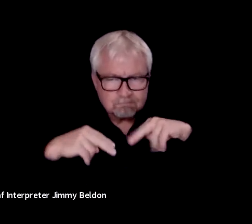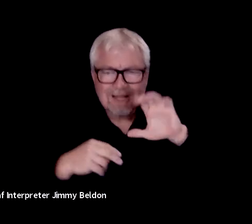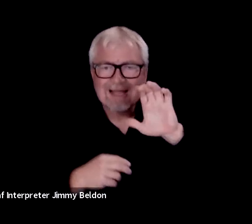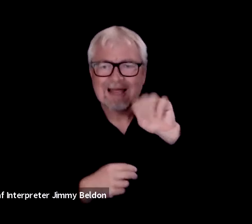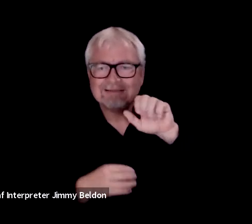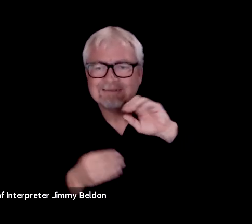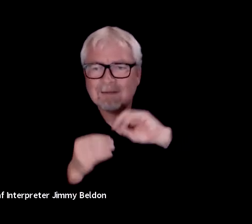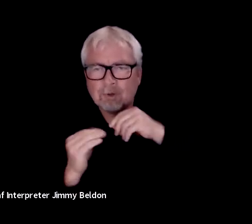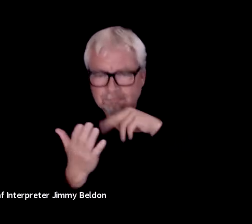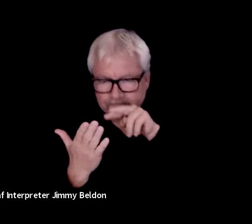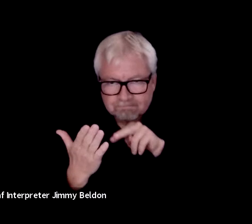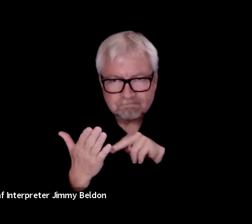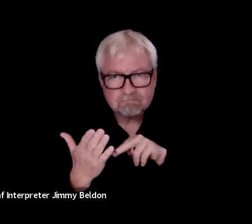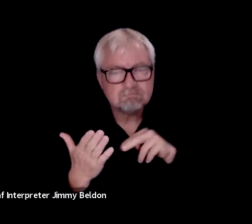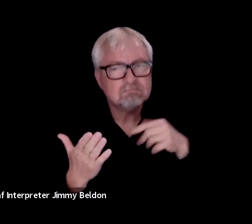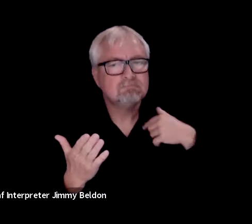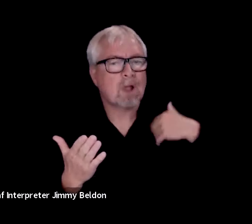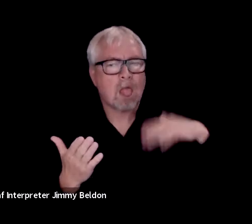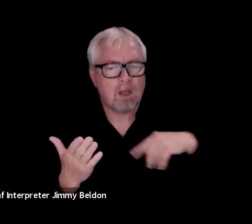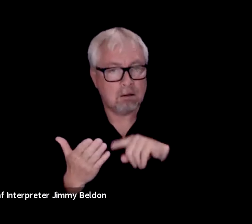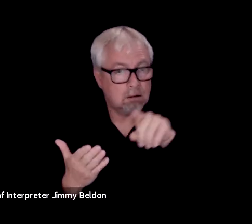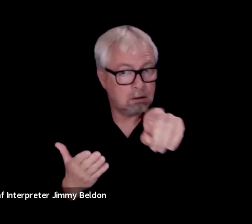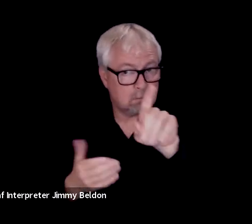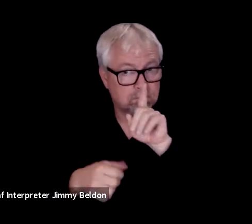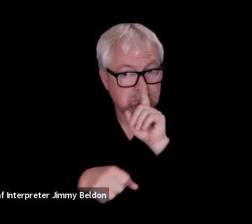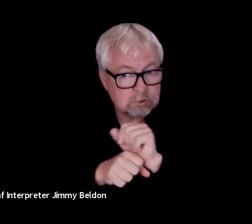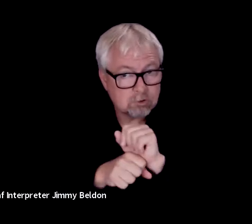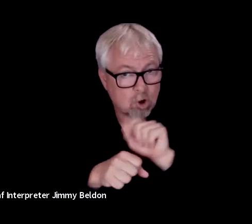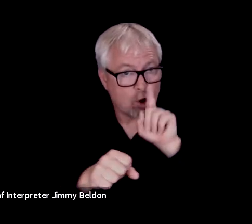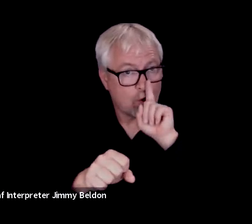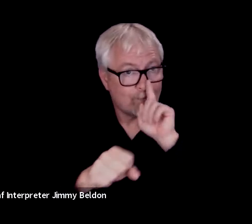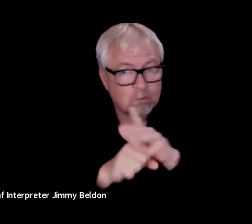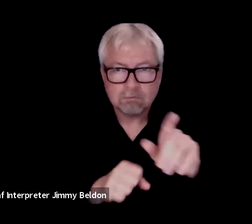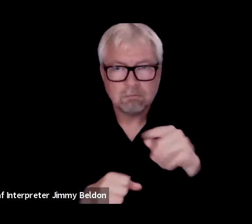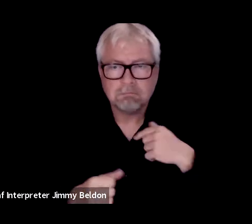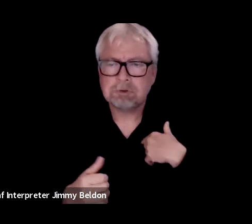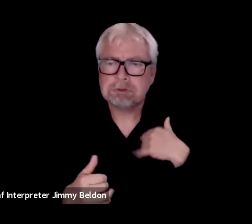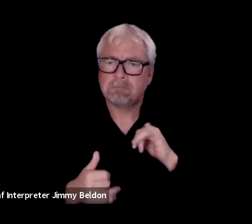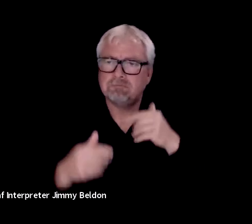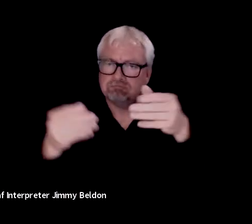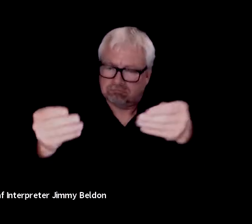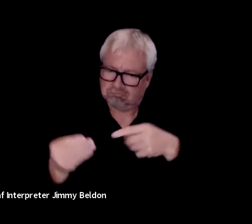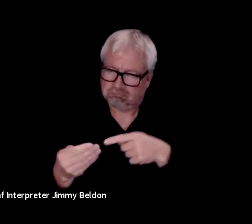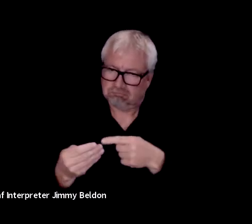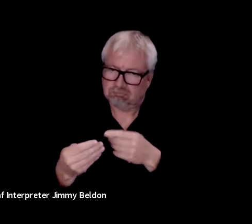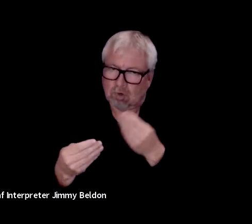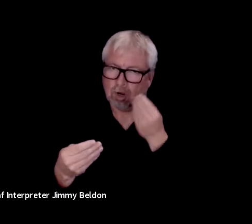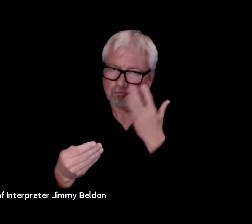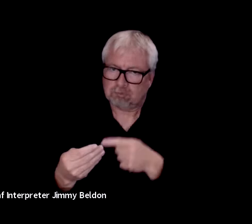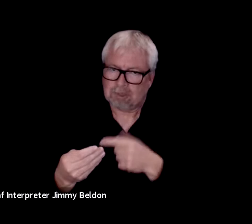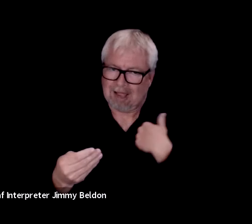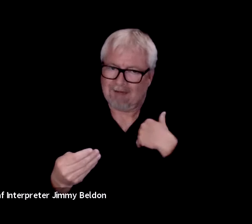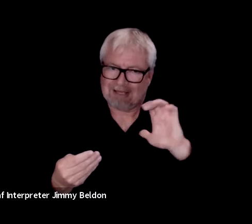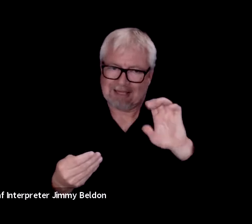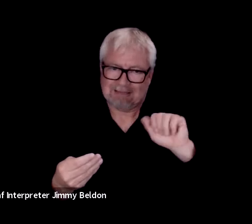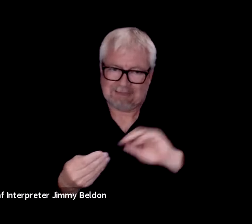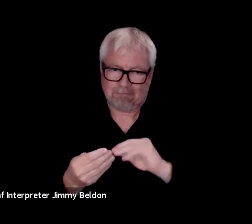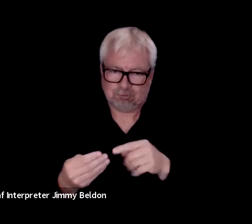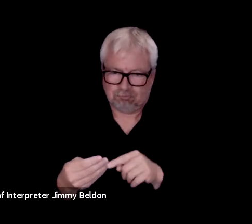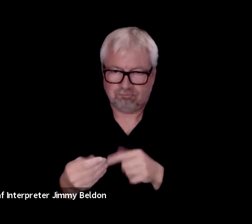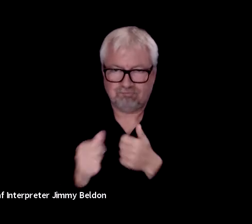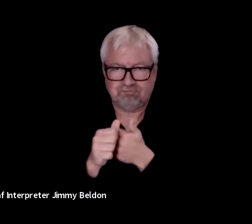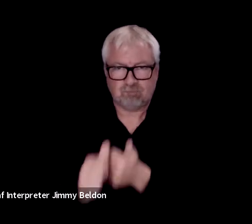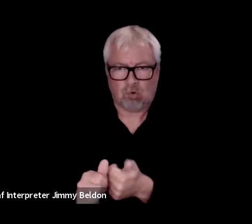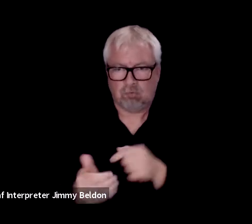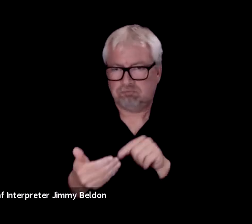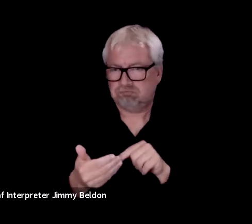as a case, but MDH did not receive a corresponding lab report. So MDH was not able at the time we received the report to